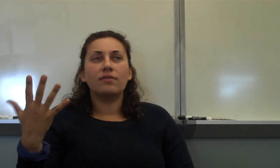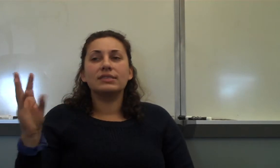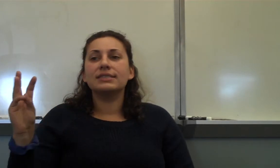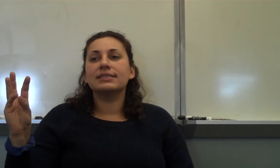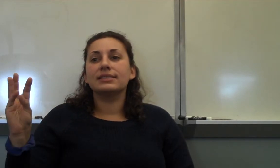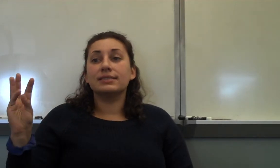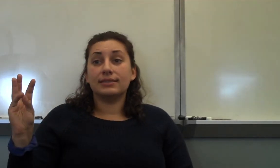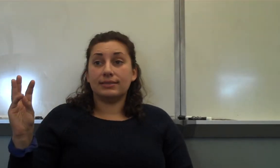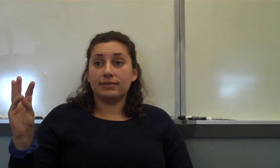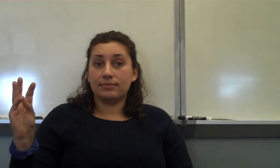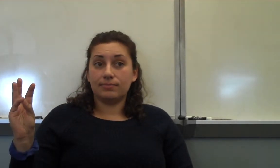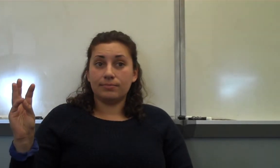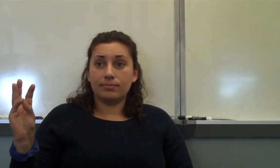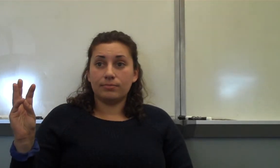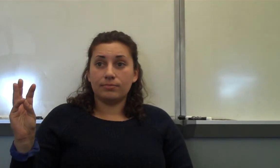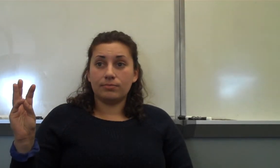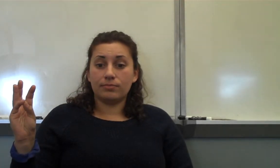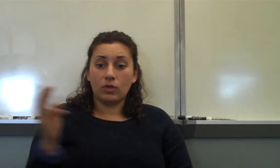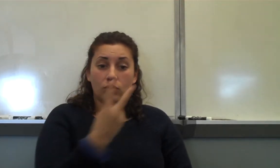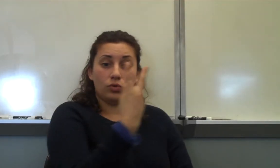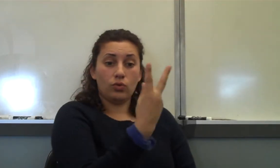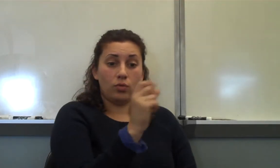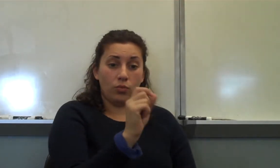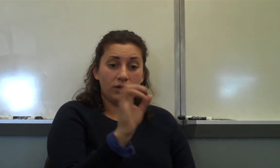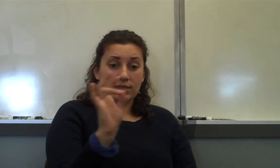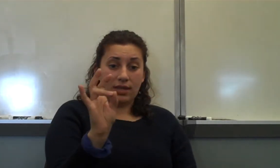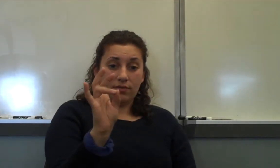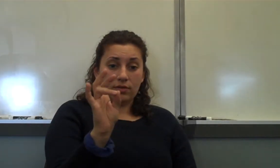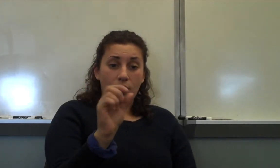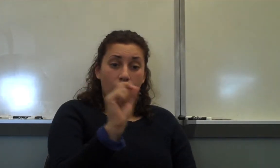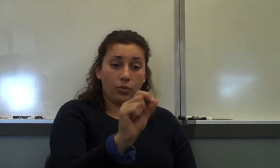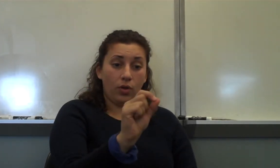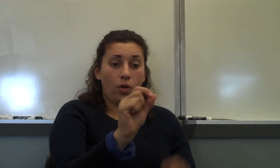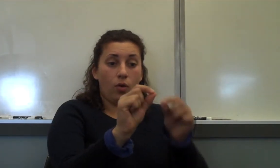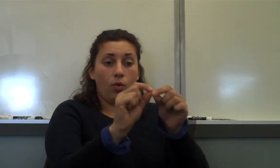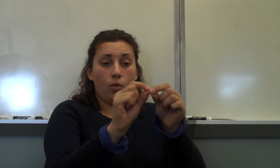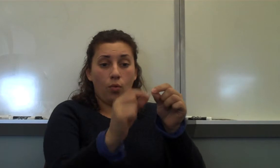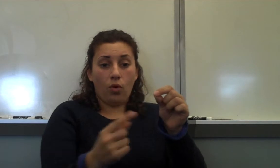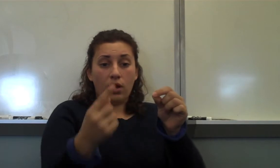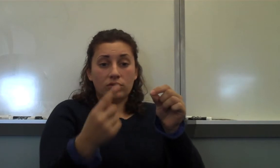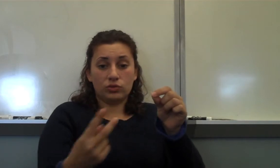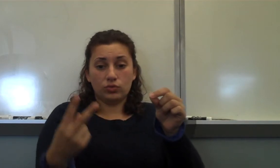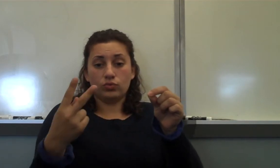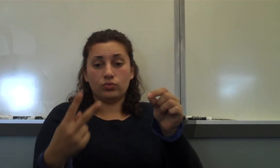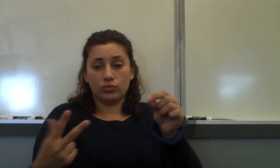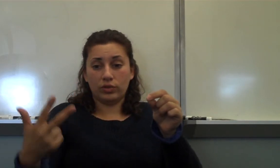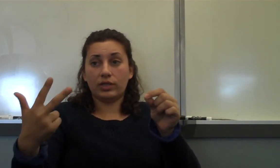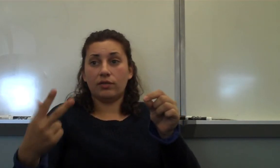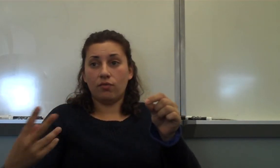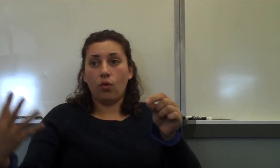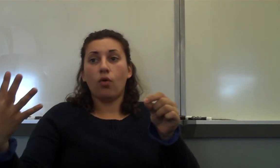right? I take the 2.7 and go 1, 2, 3, 4, 5, 6. Put in the